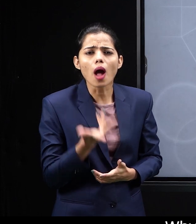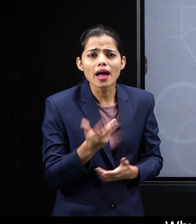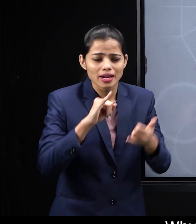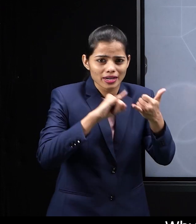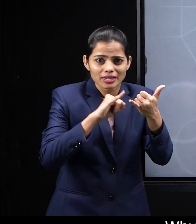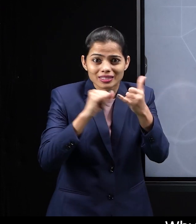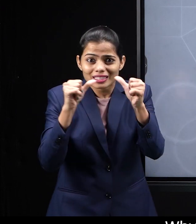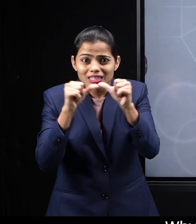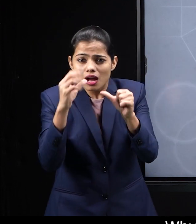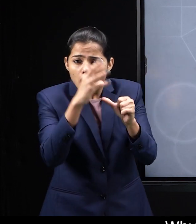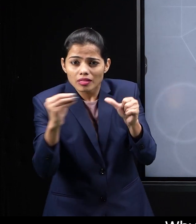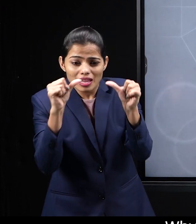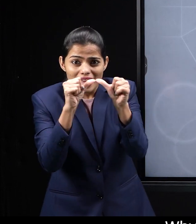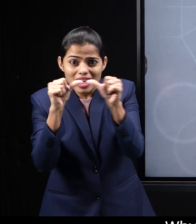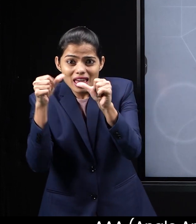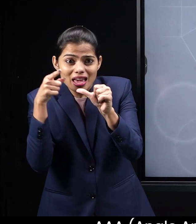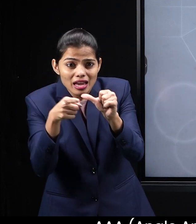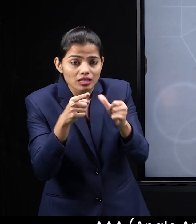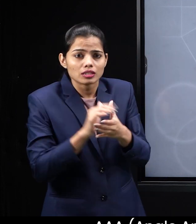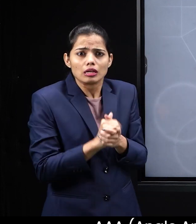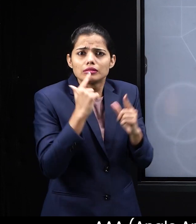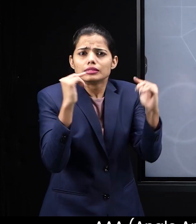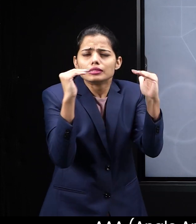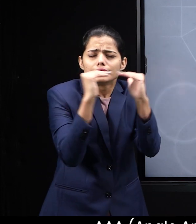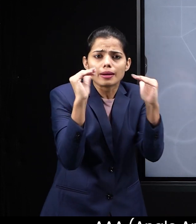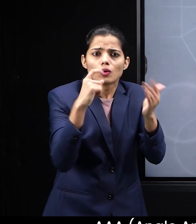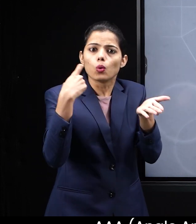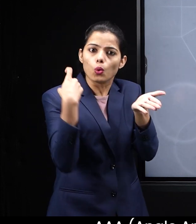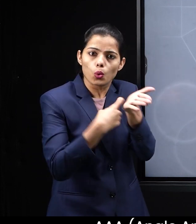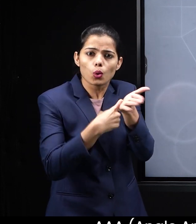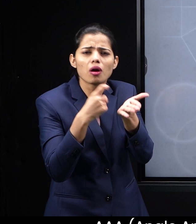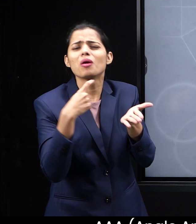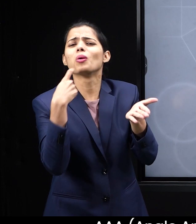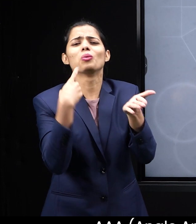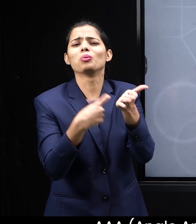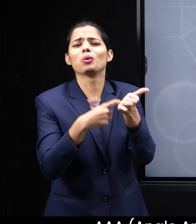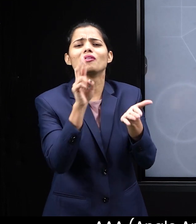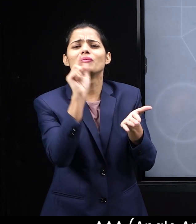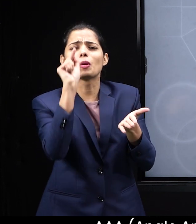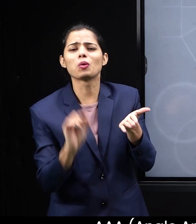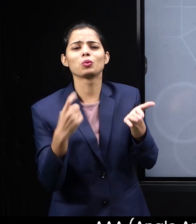Why are side-side angle and angle-angle-angle congruency rules not valid?